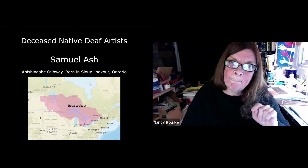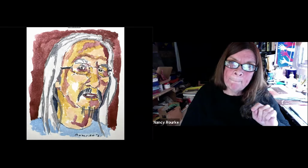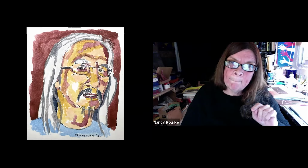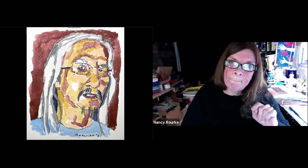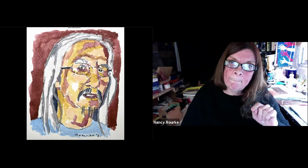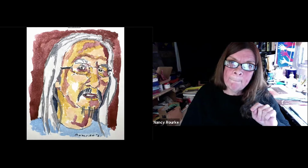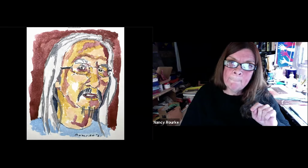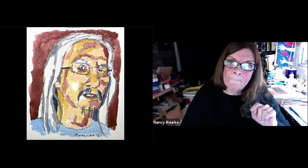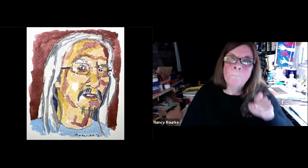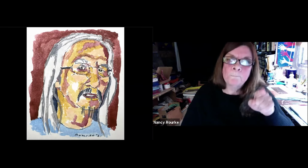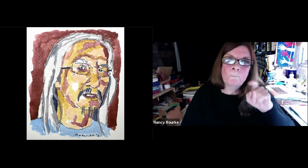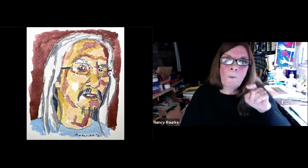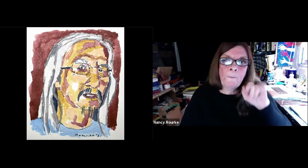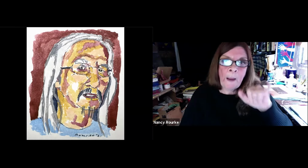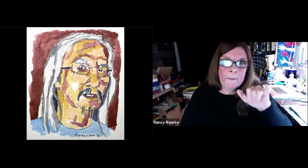Samuel was born.